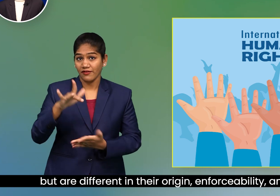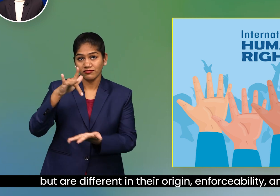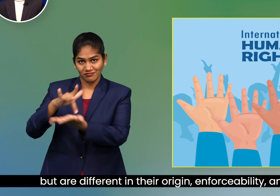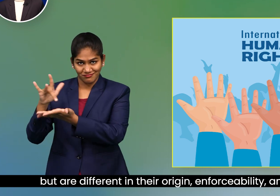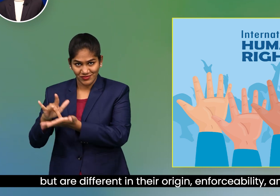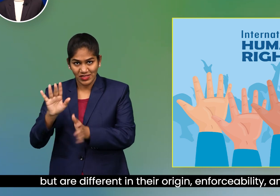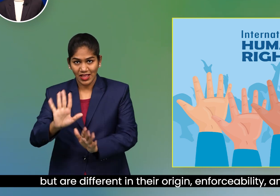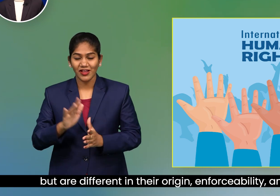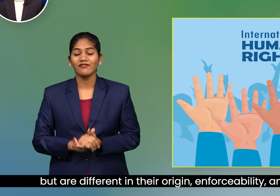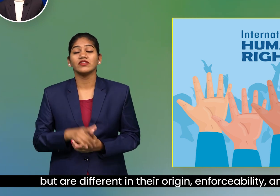enforceability,